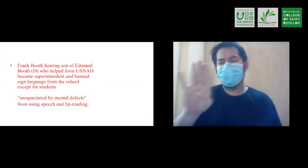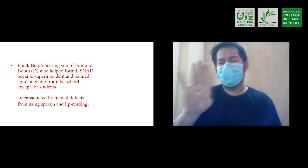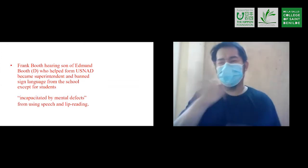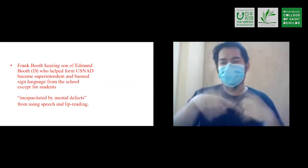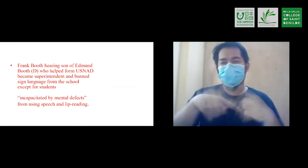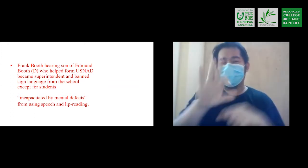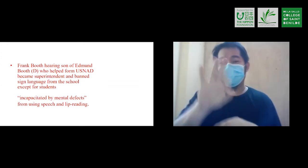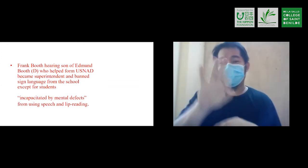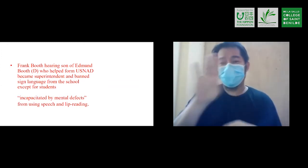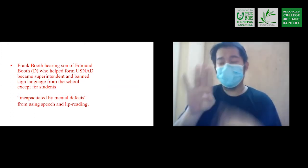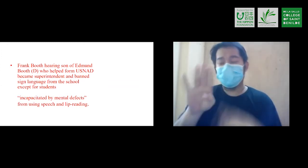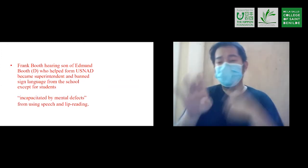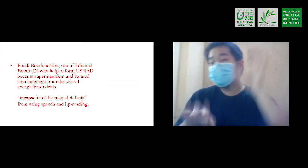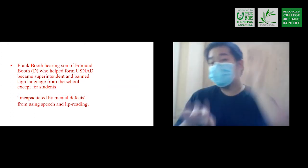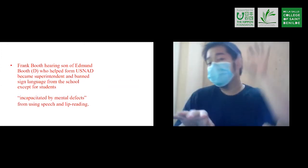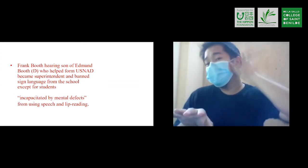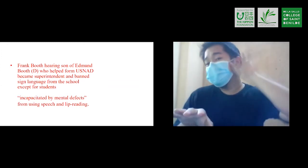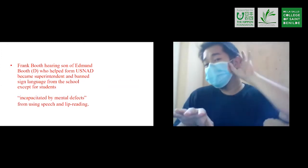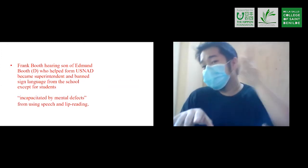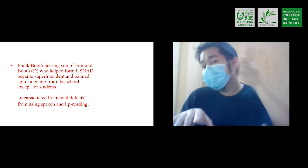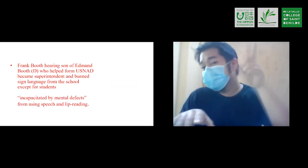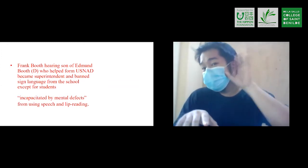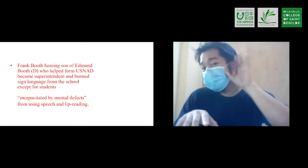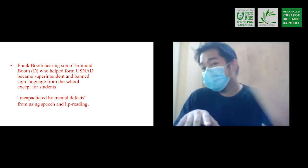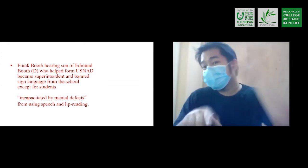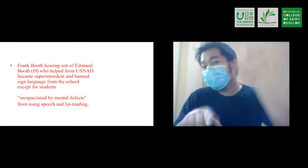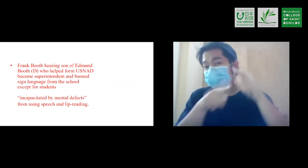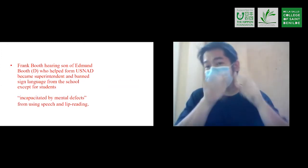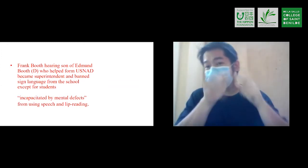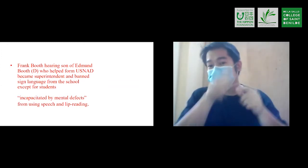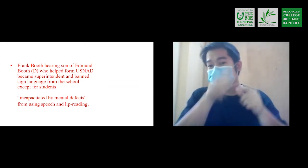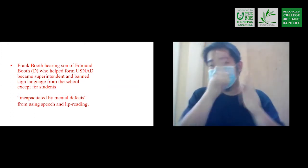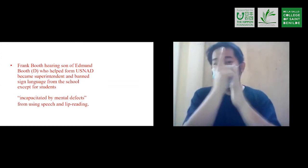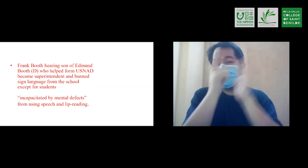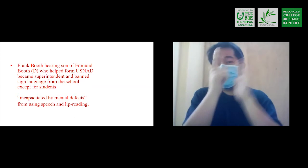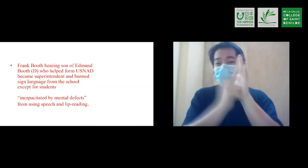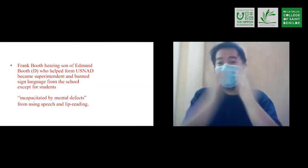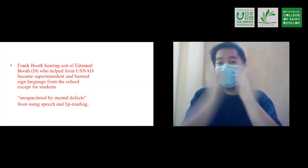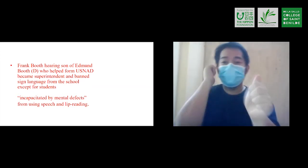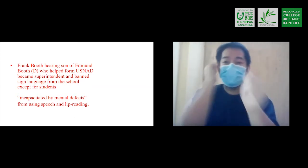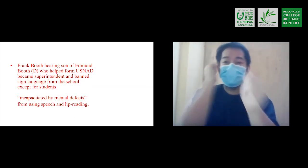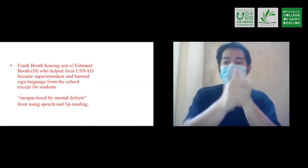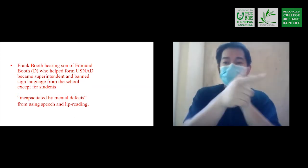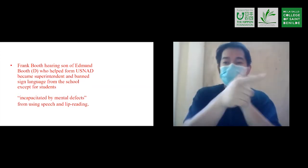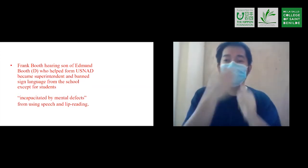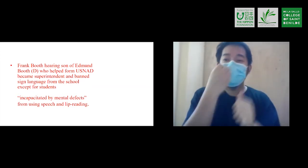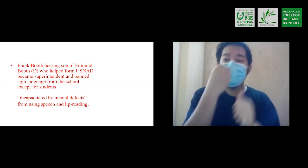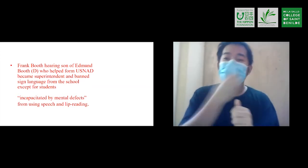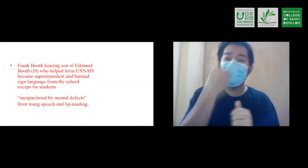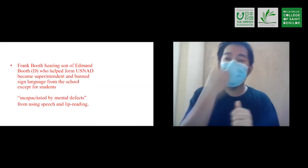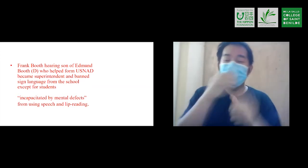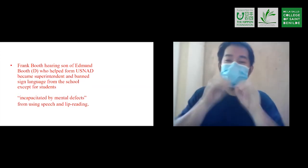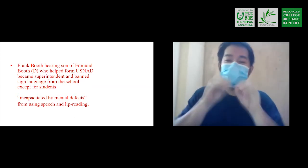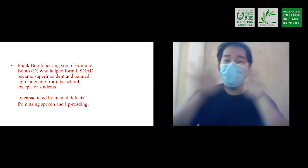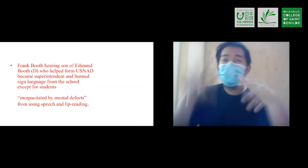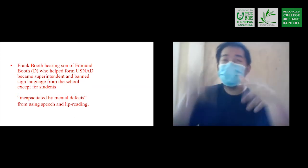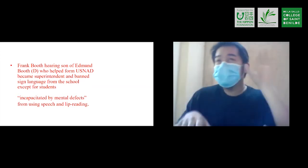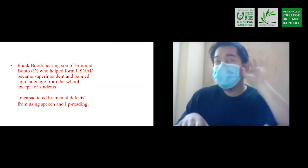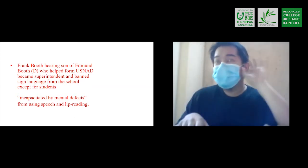sorry, Frank Booth, we'll just say FB. He was a hearing person who wanted to promote